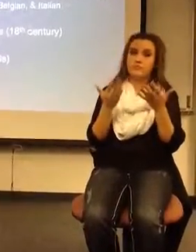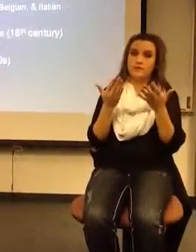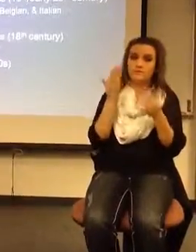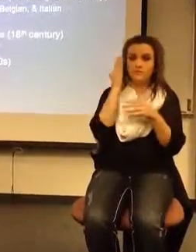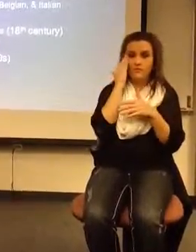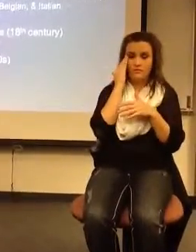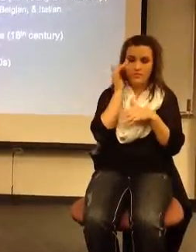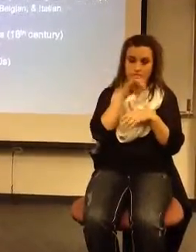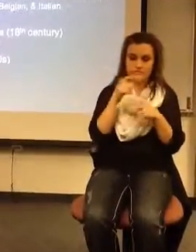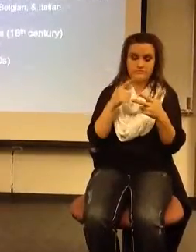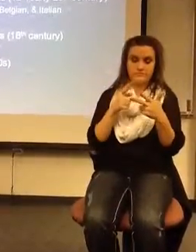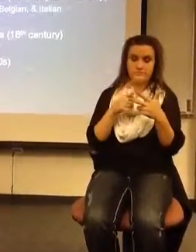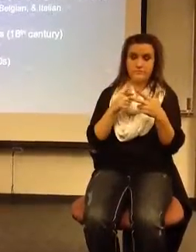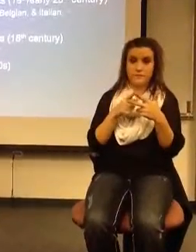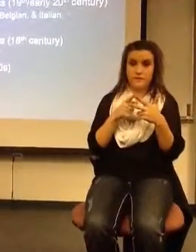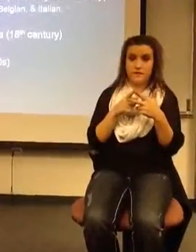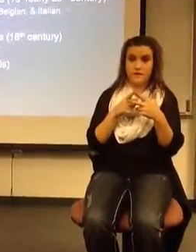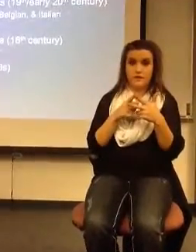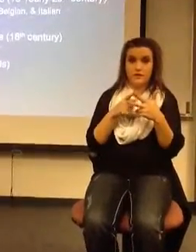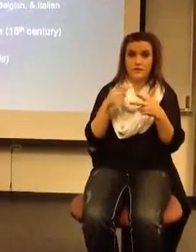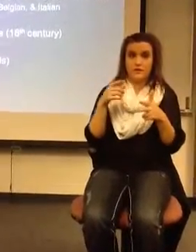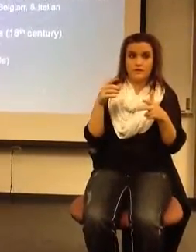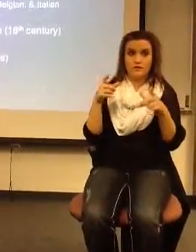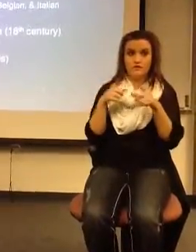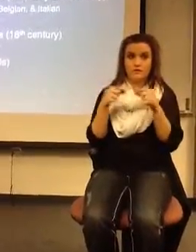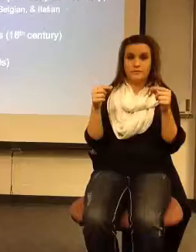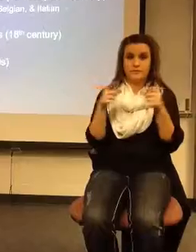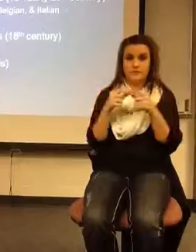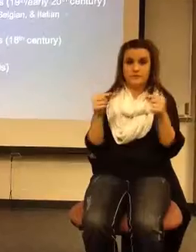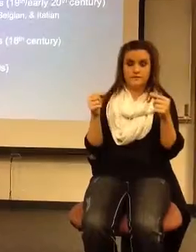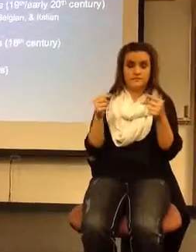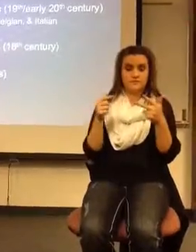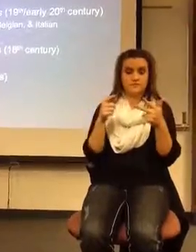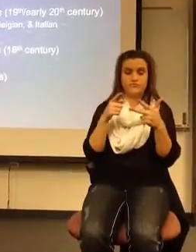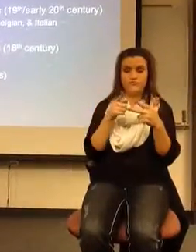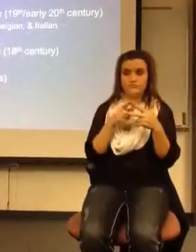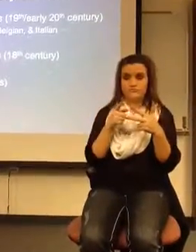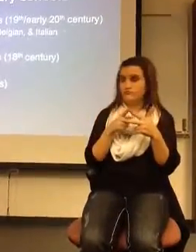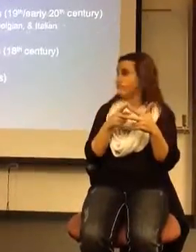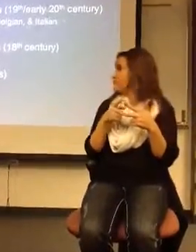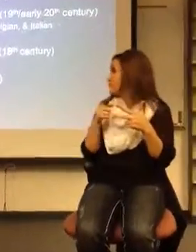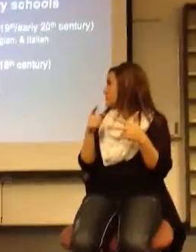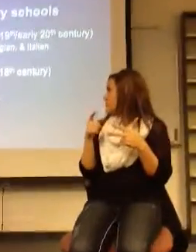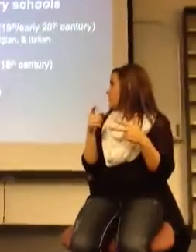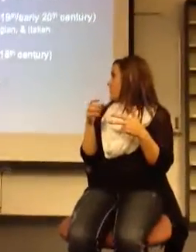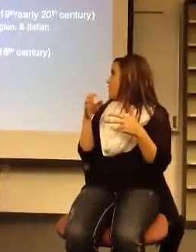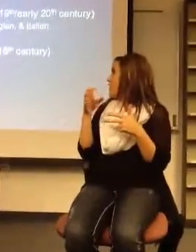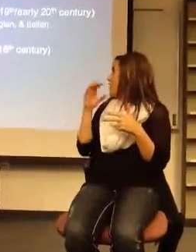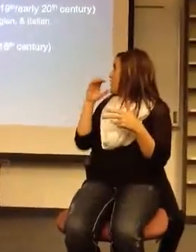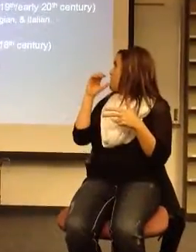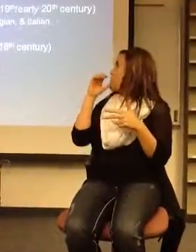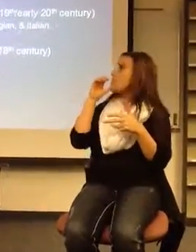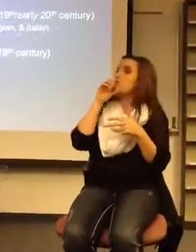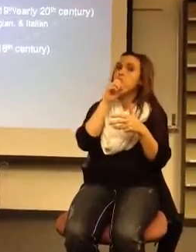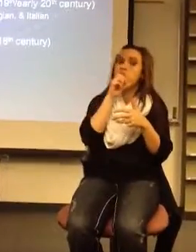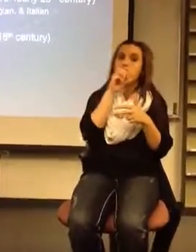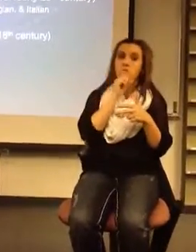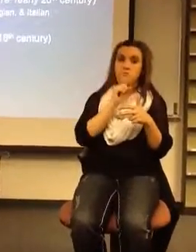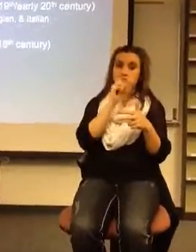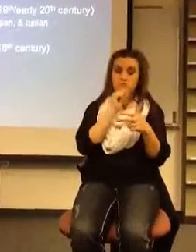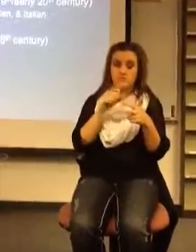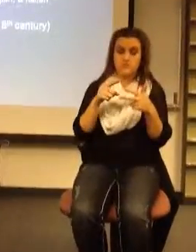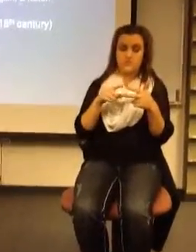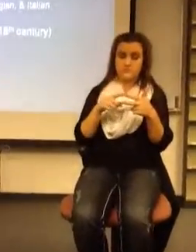Japanese comics, which are older than any other comics that we have, beginning primarily in the 18th century,